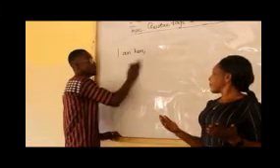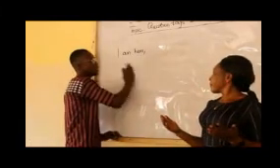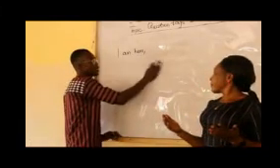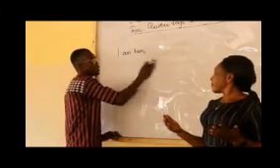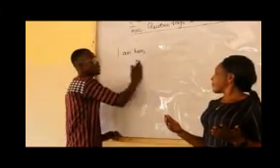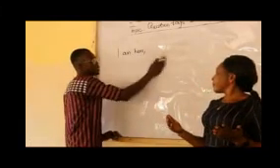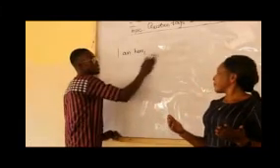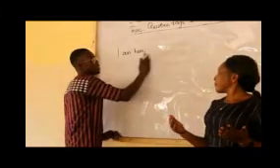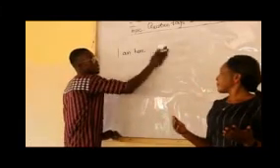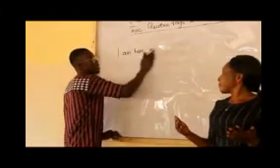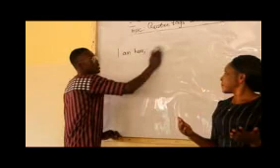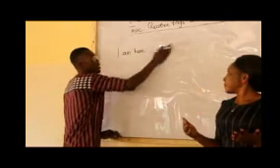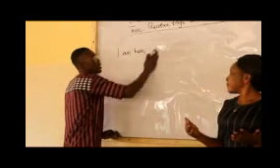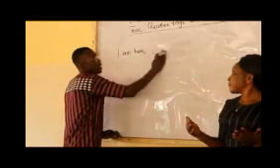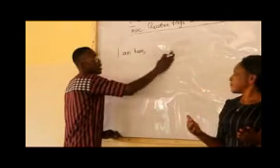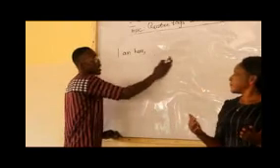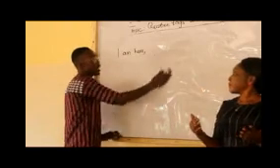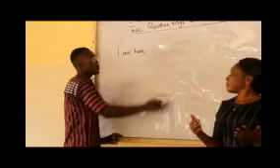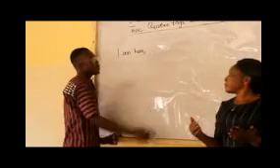The